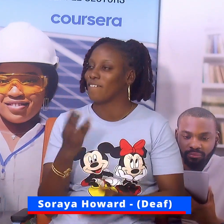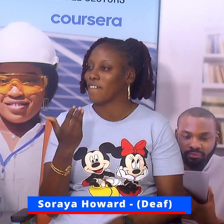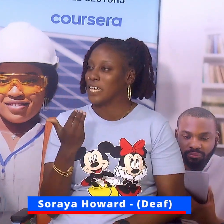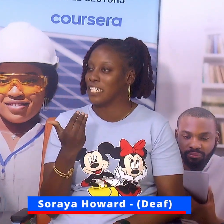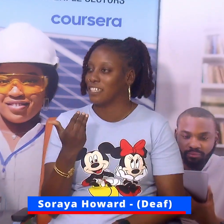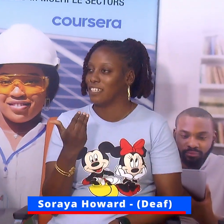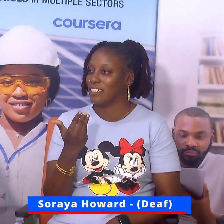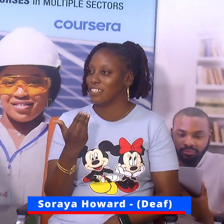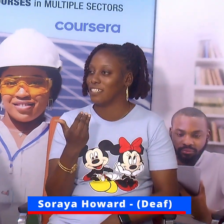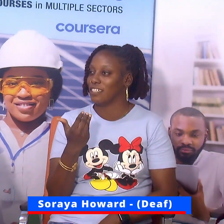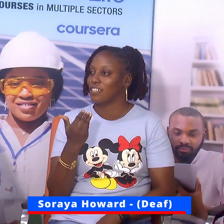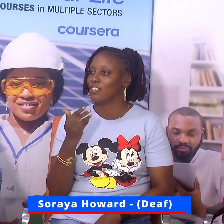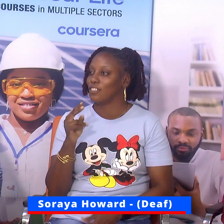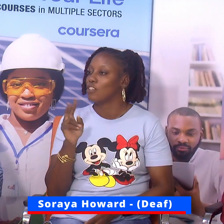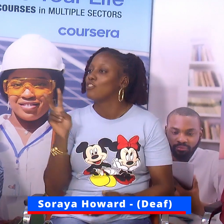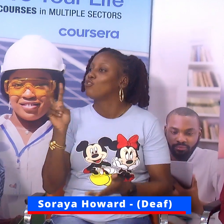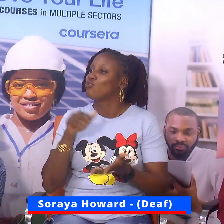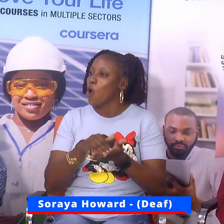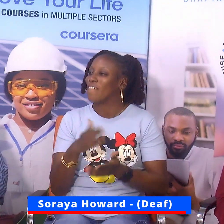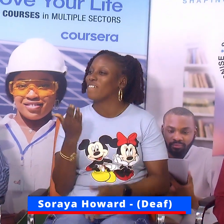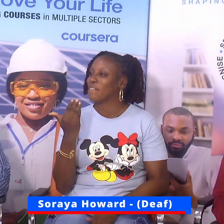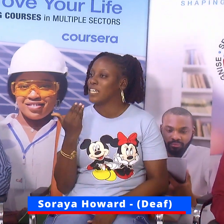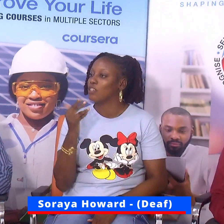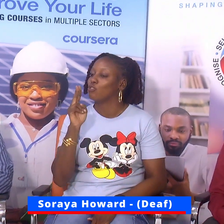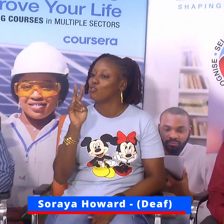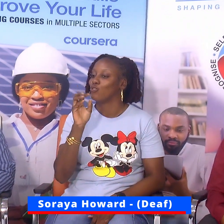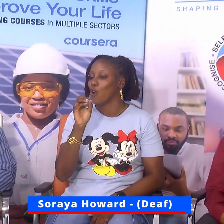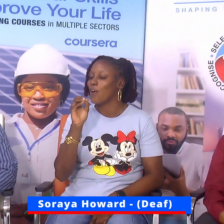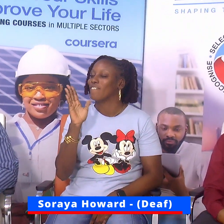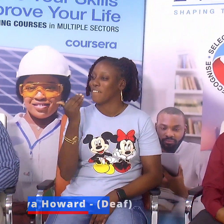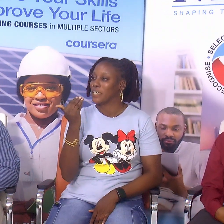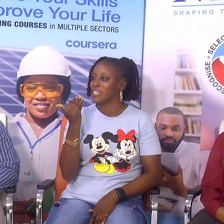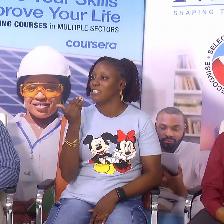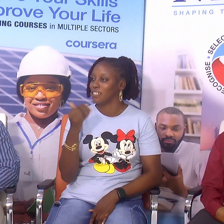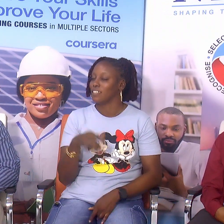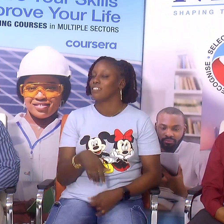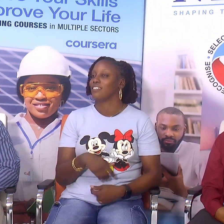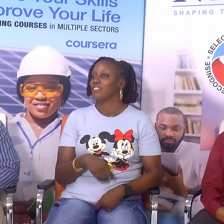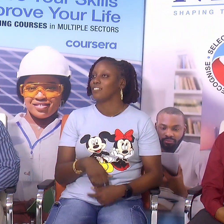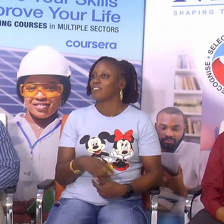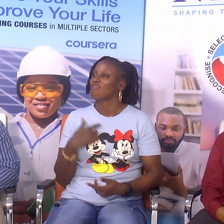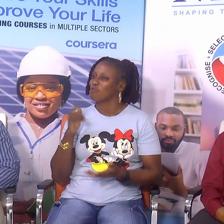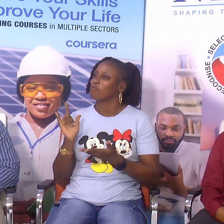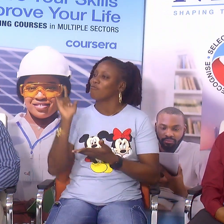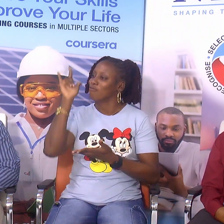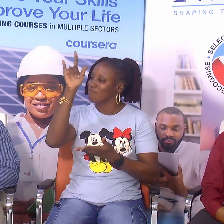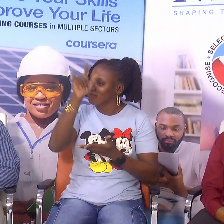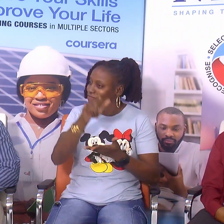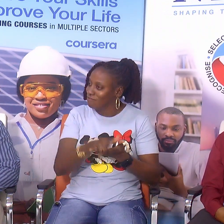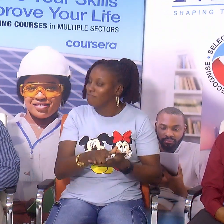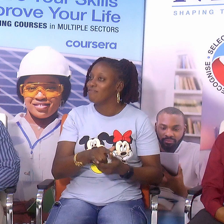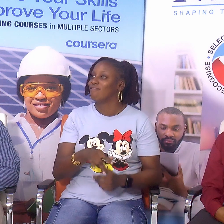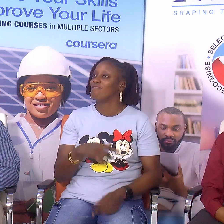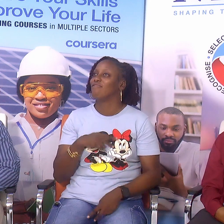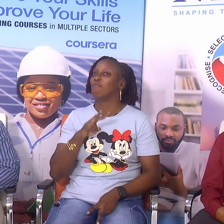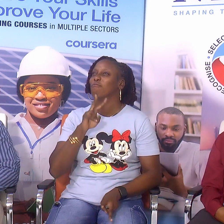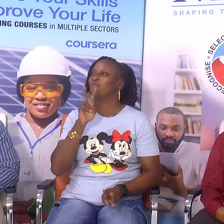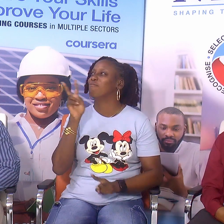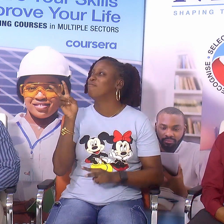First time I flew to Canada, I was 2015. It was in 2015.